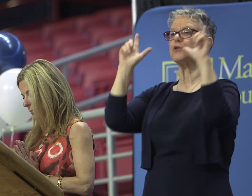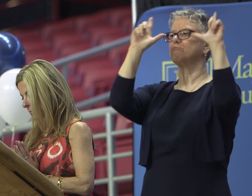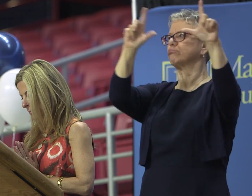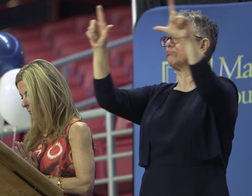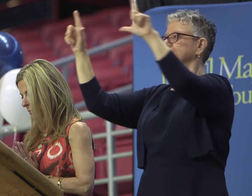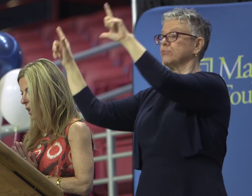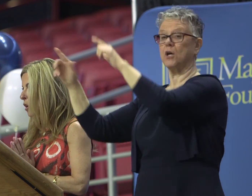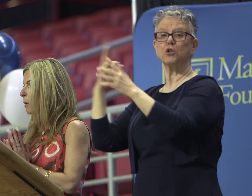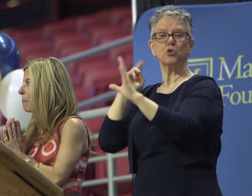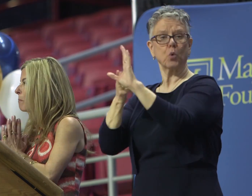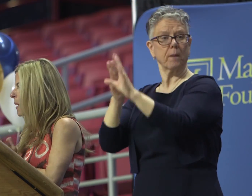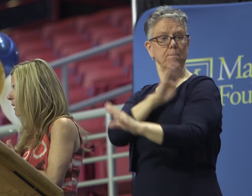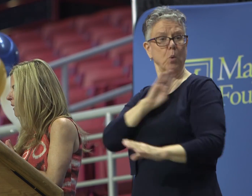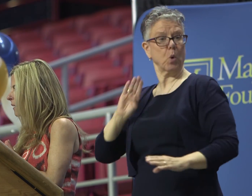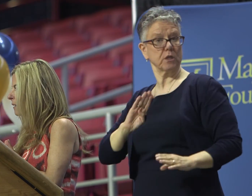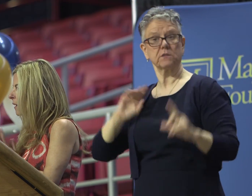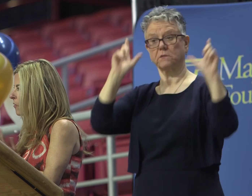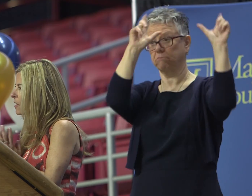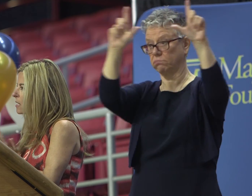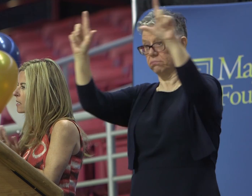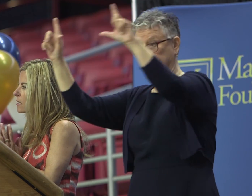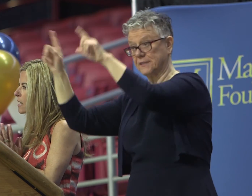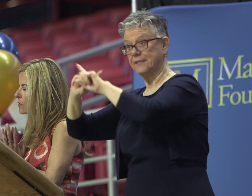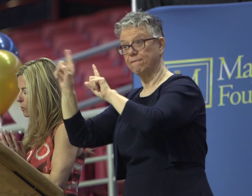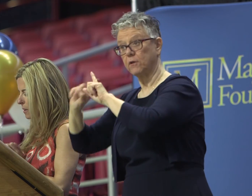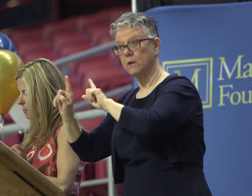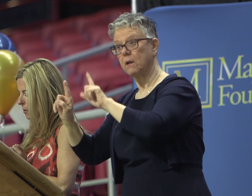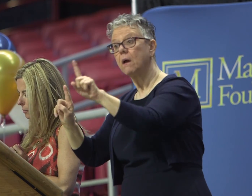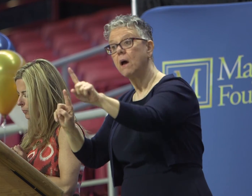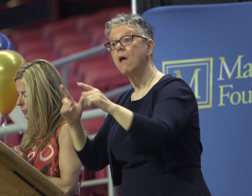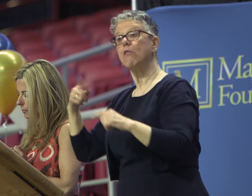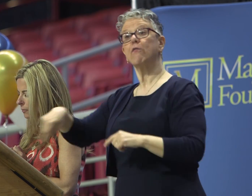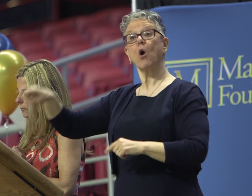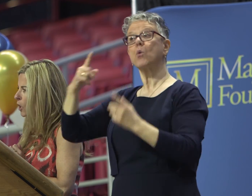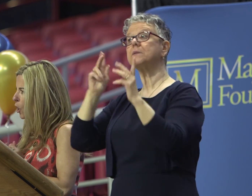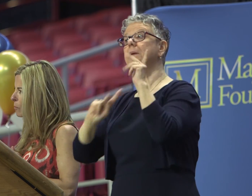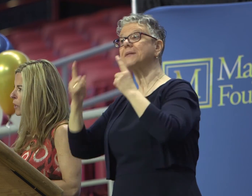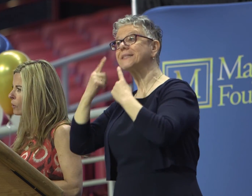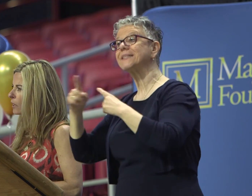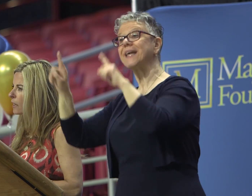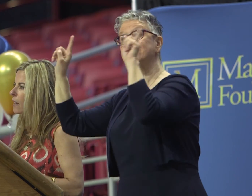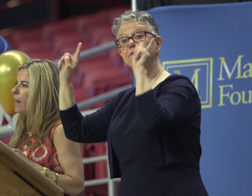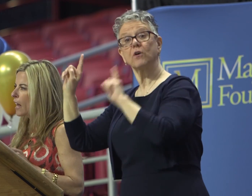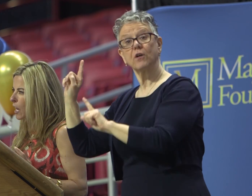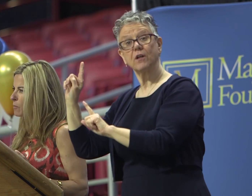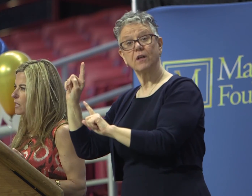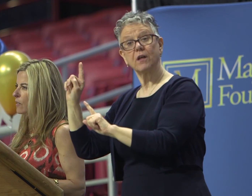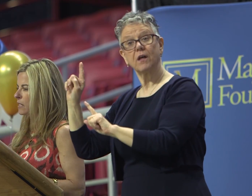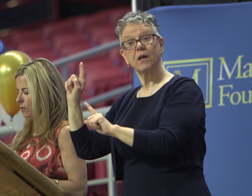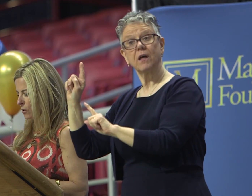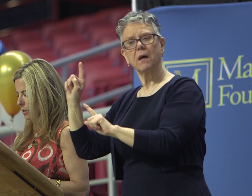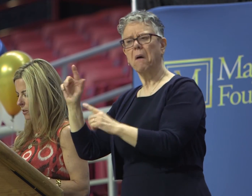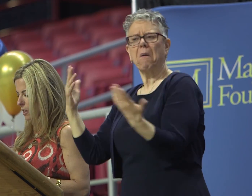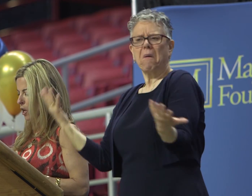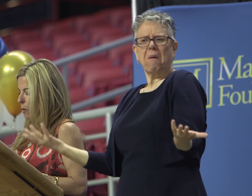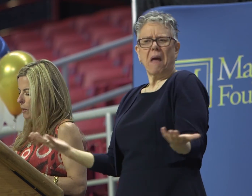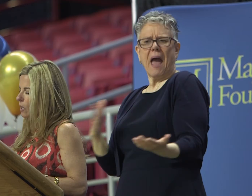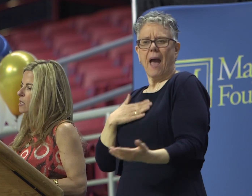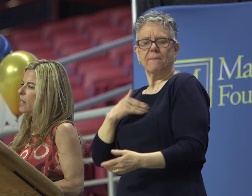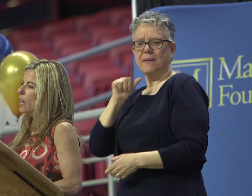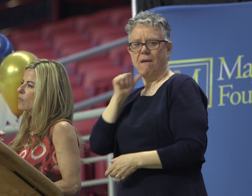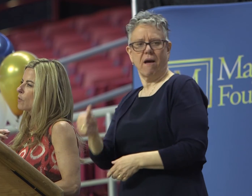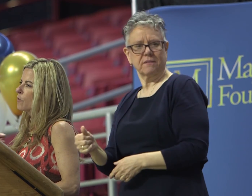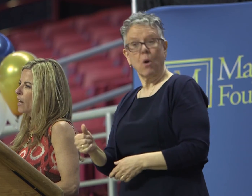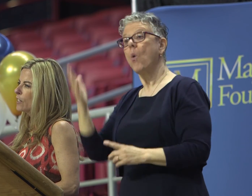walls. But many of these successful people are merely empty vessels